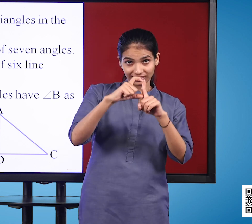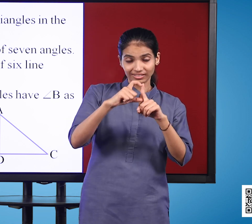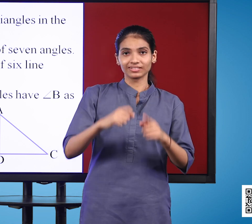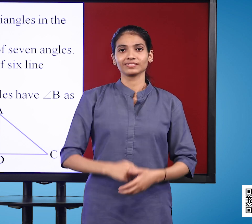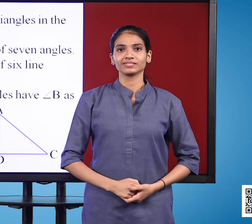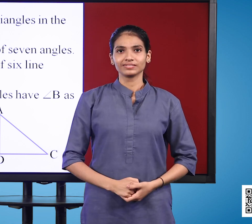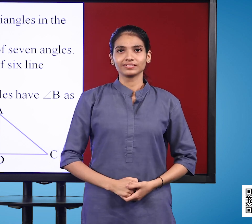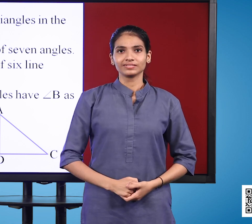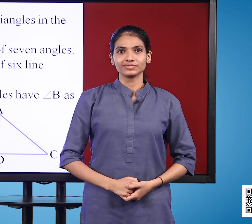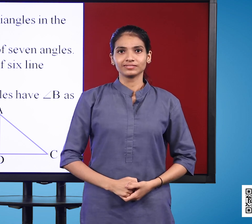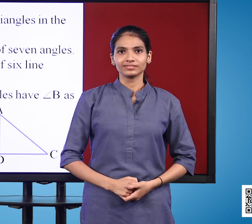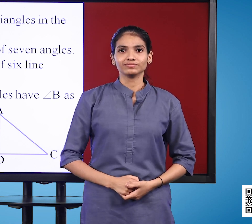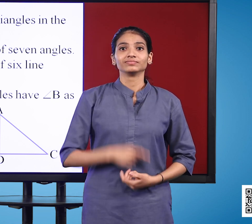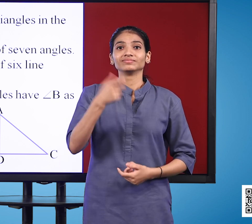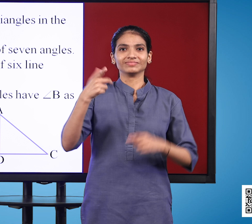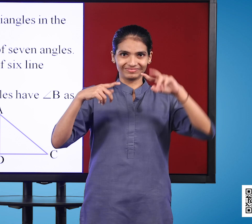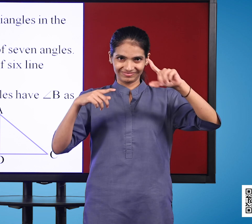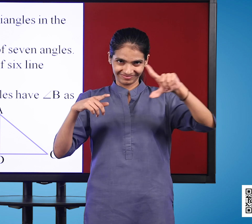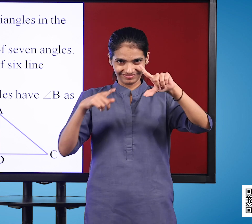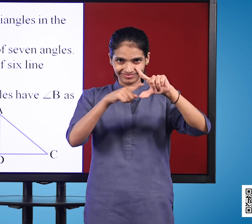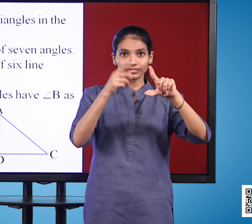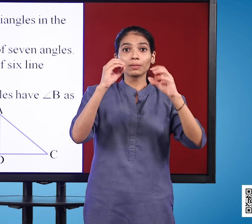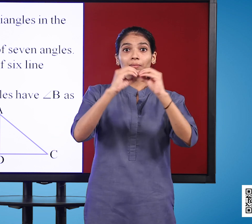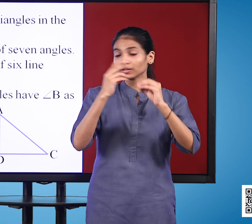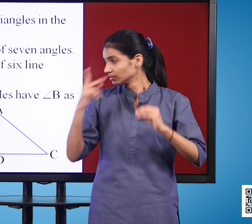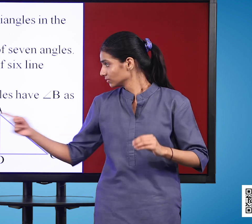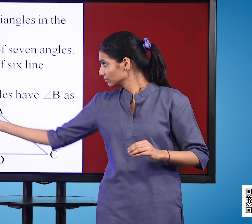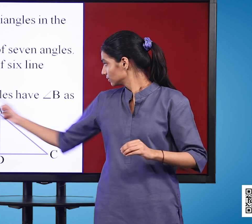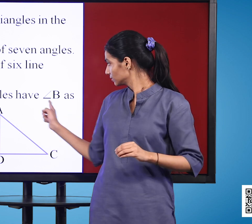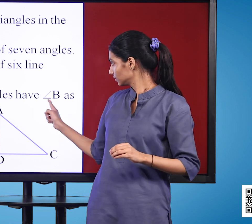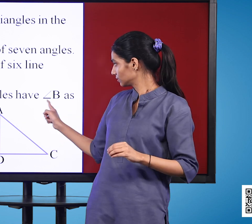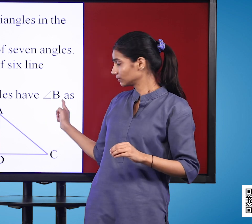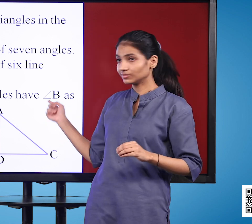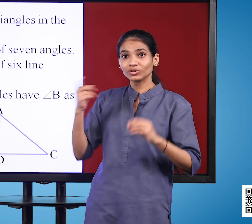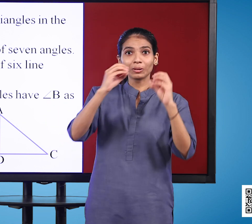D. Which two triangles have angle B as common?